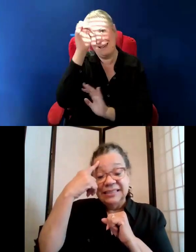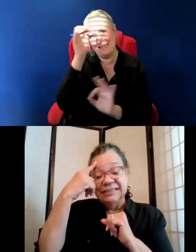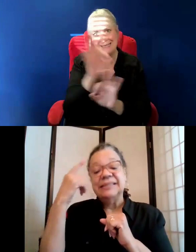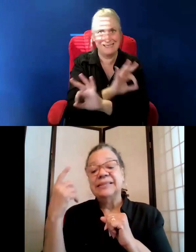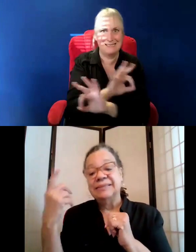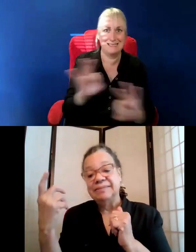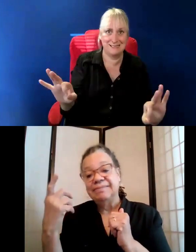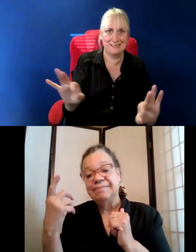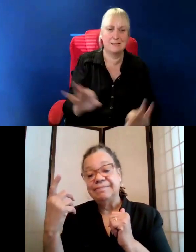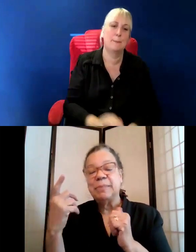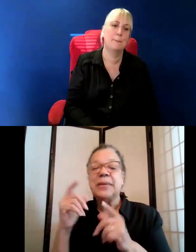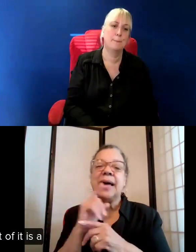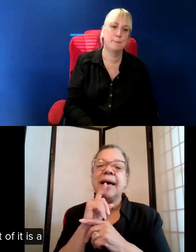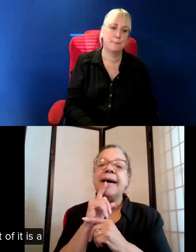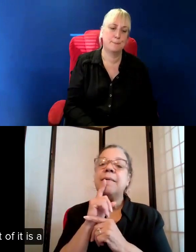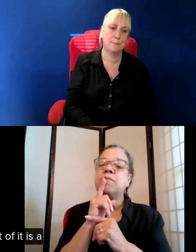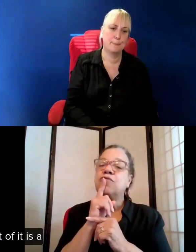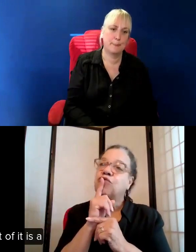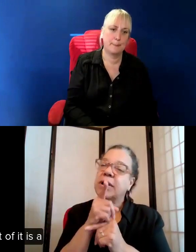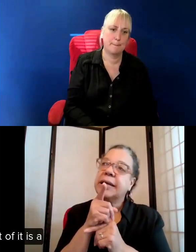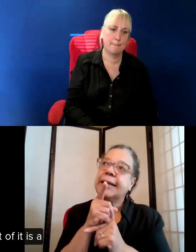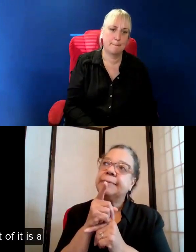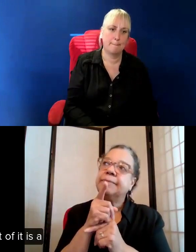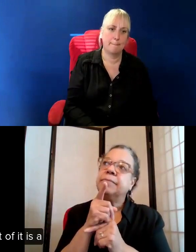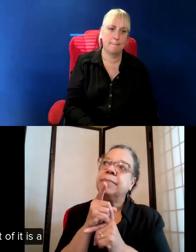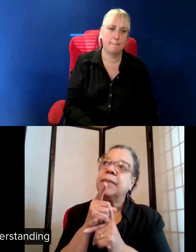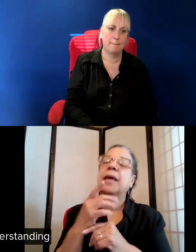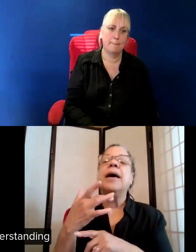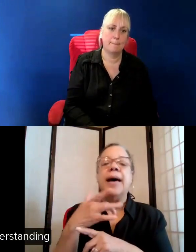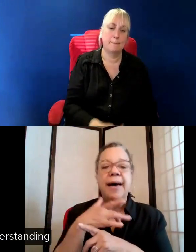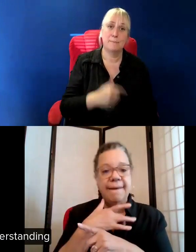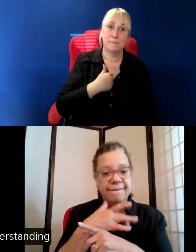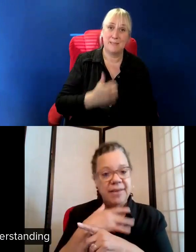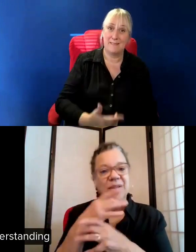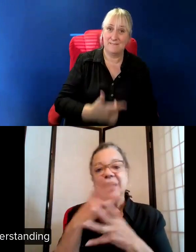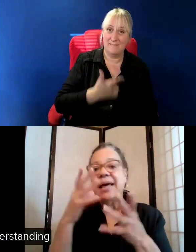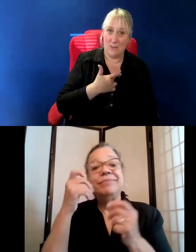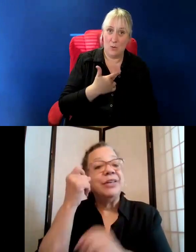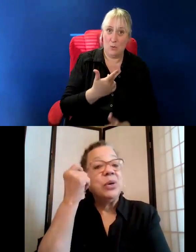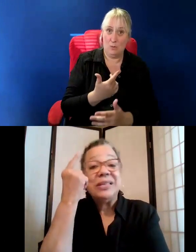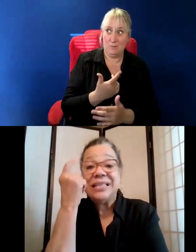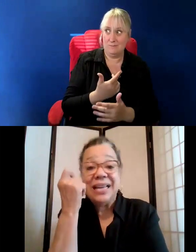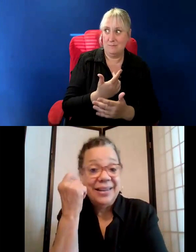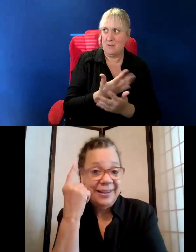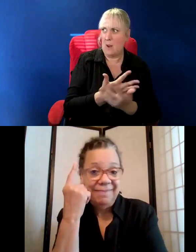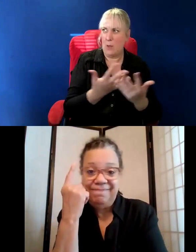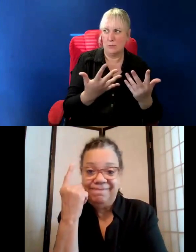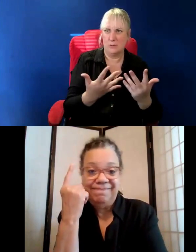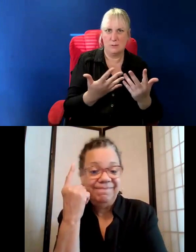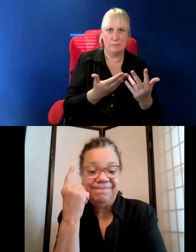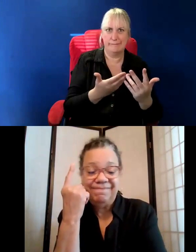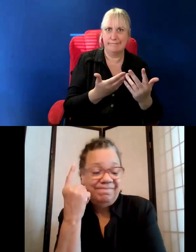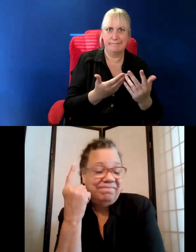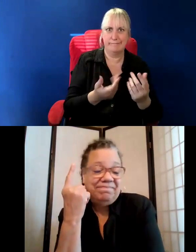I'm very much, I feel a lot of it is a lack of understanding. You know,